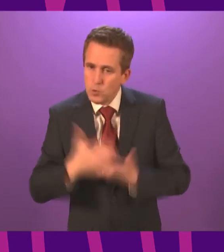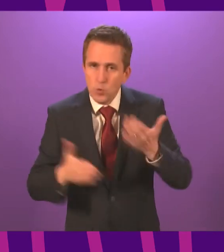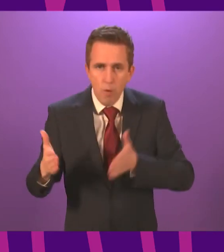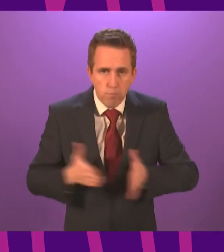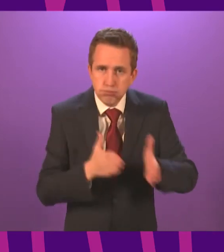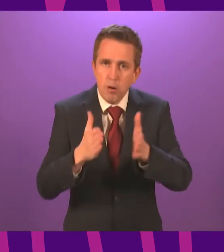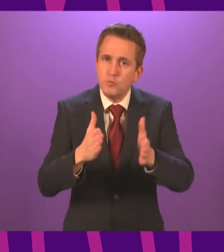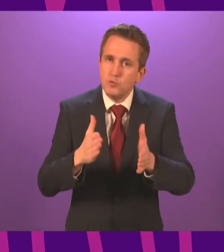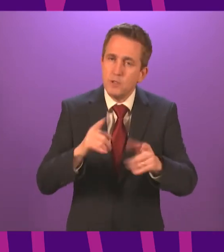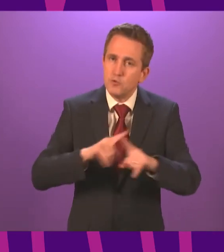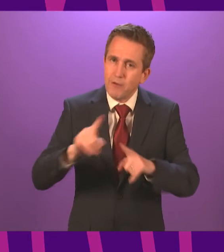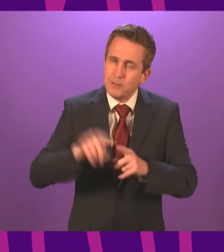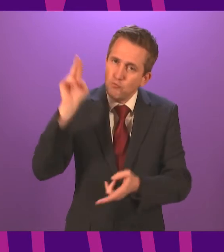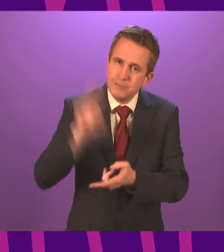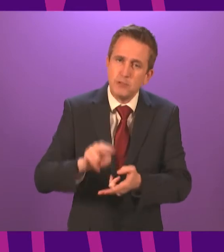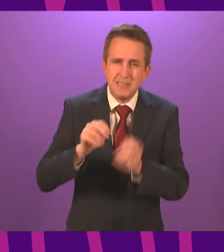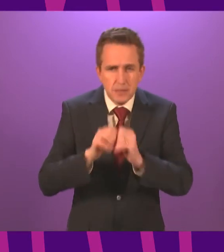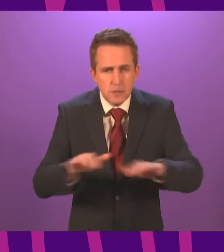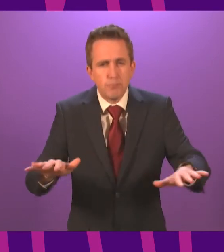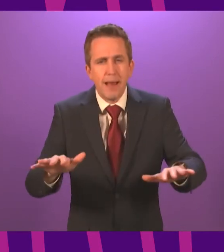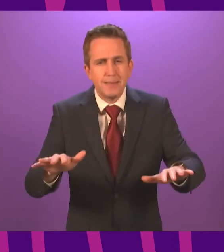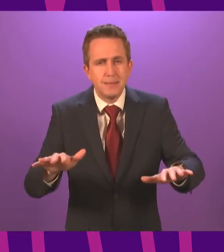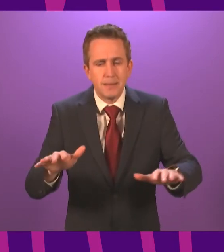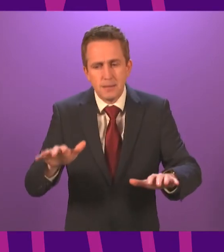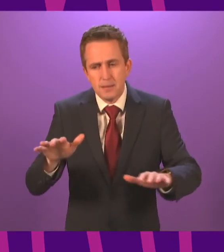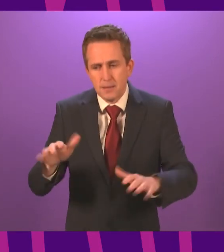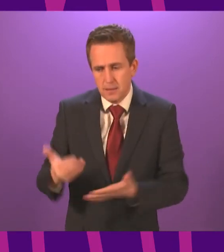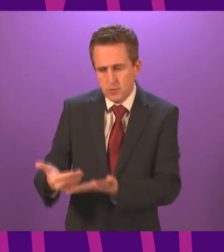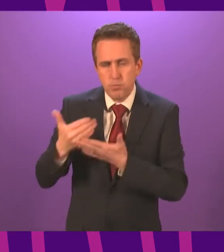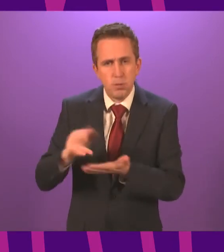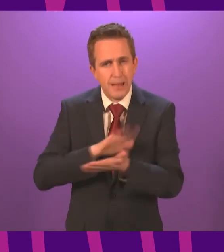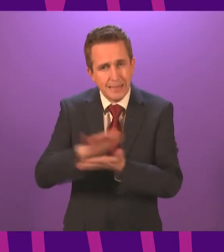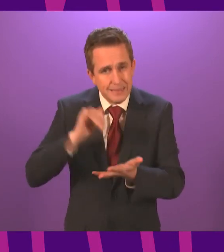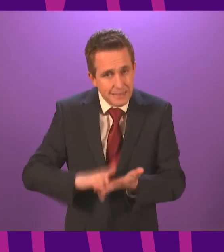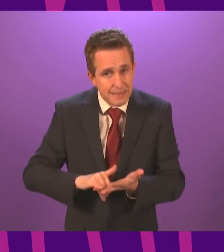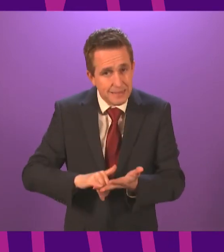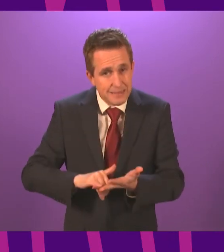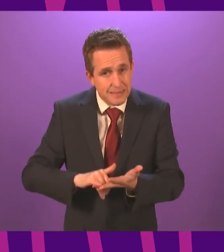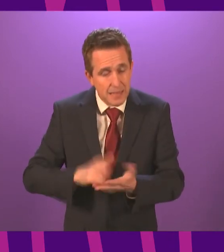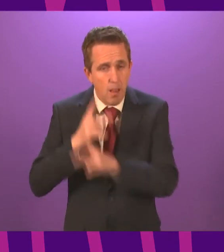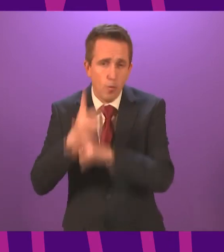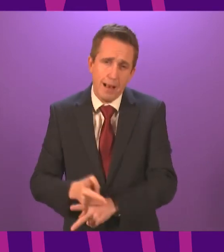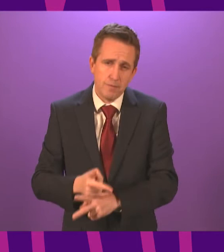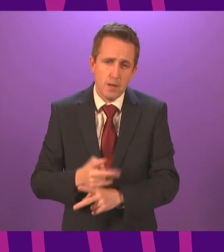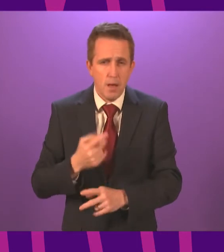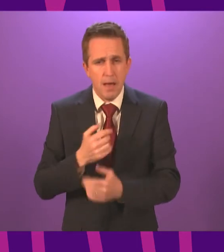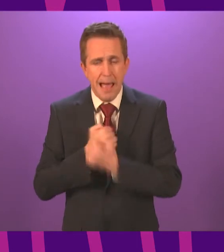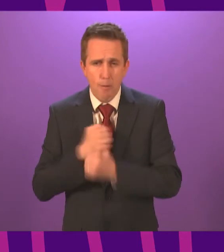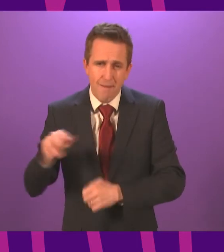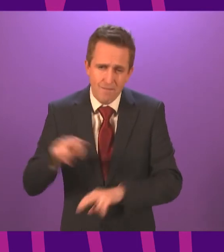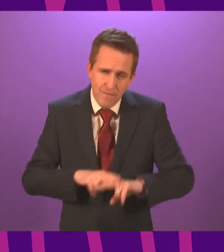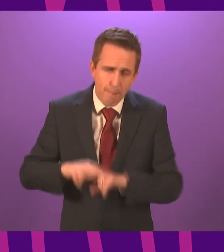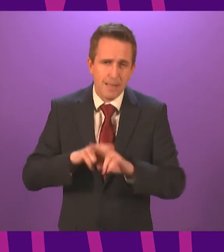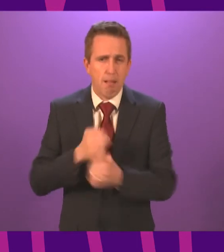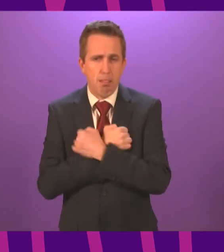are to slow the spread, minimise pressure on the NHS and ultimately protect our loved ones. However,